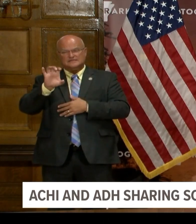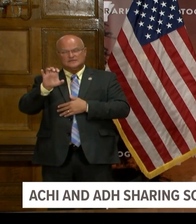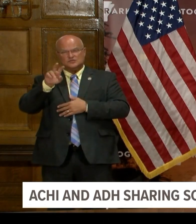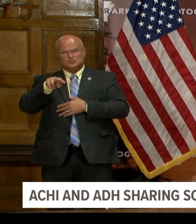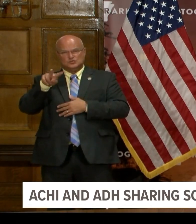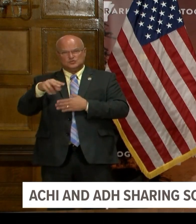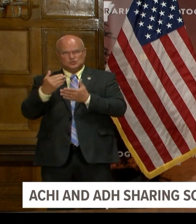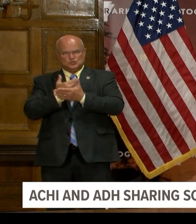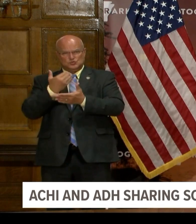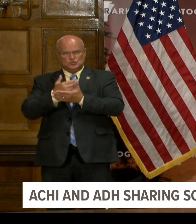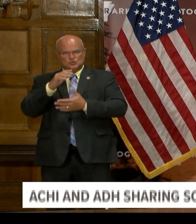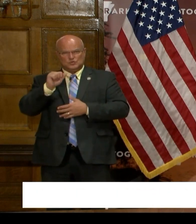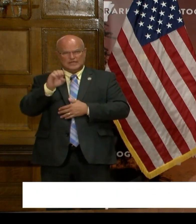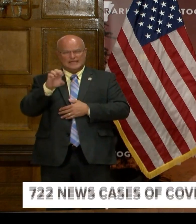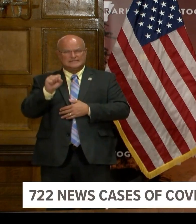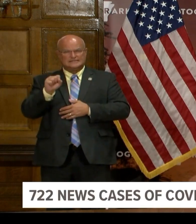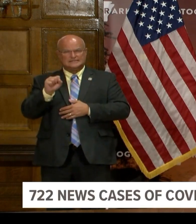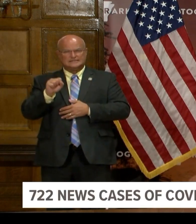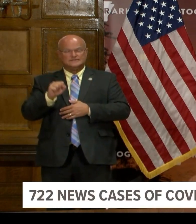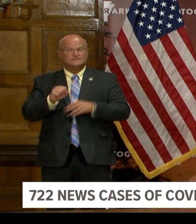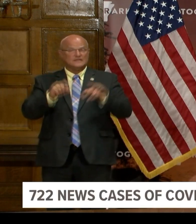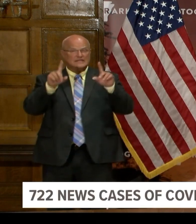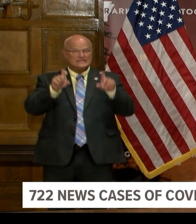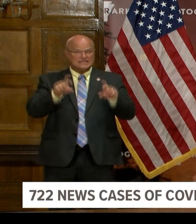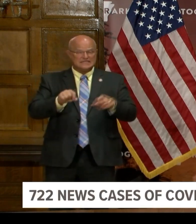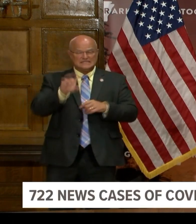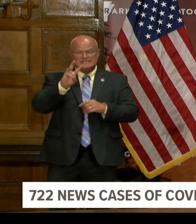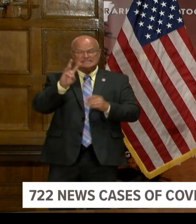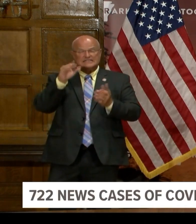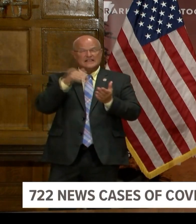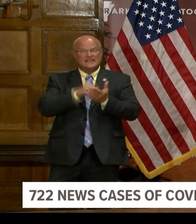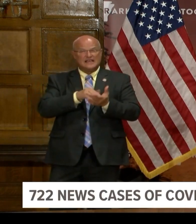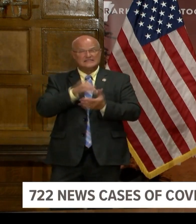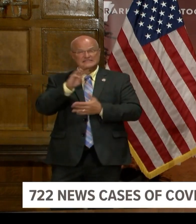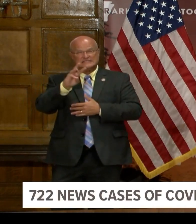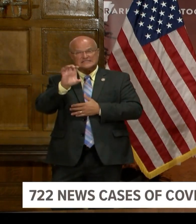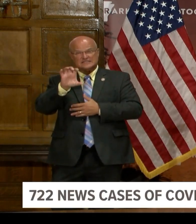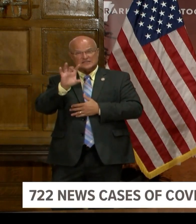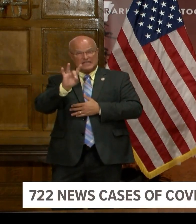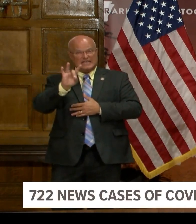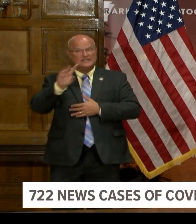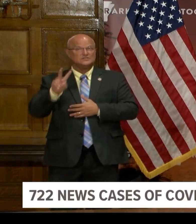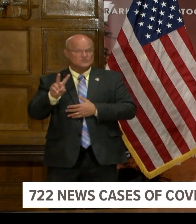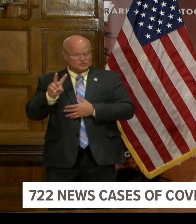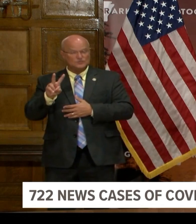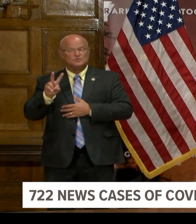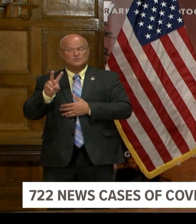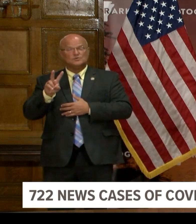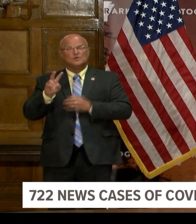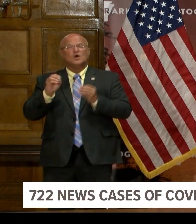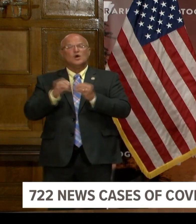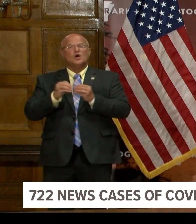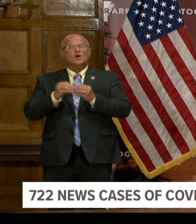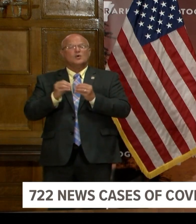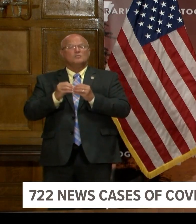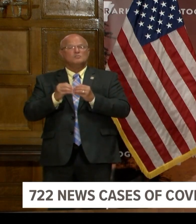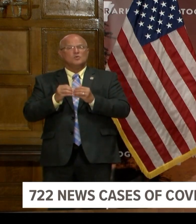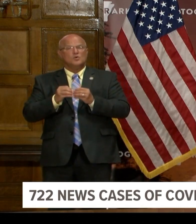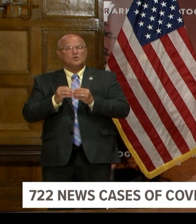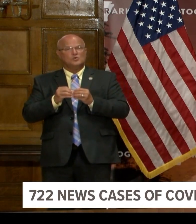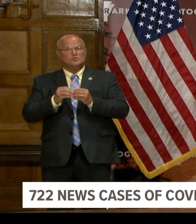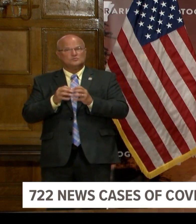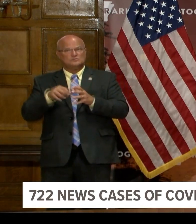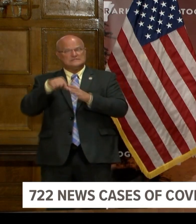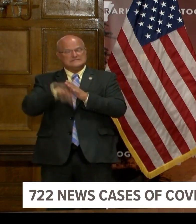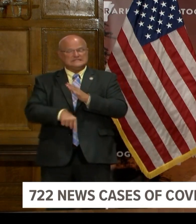new cases. We had testing of 6,682, a more significant testing day in the